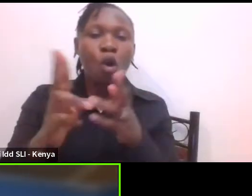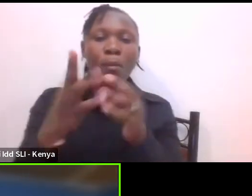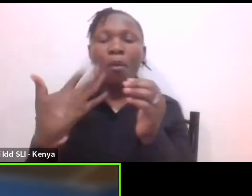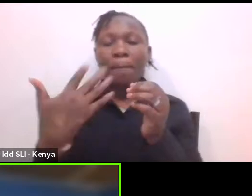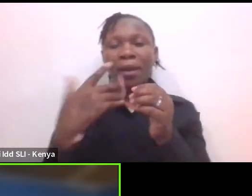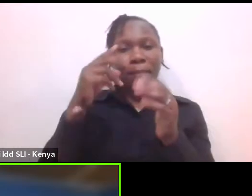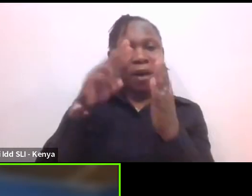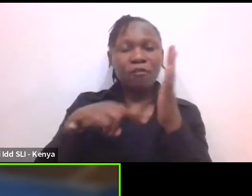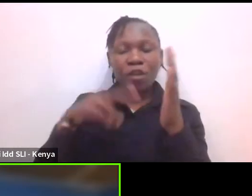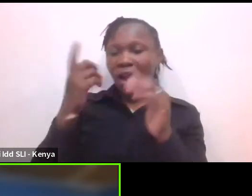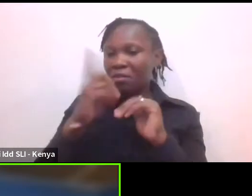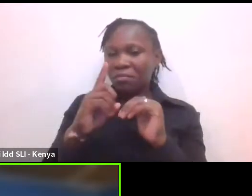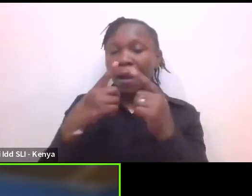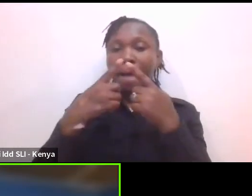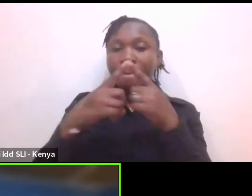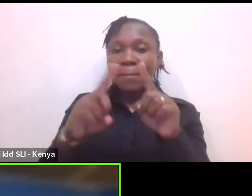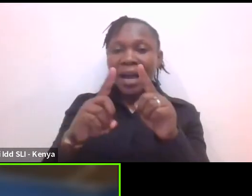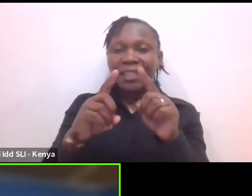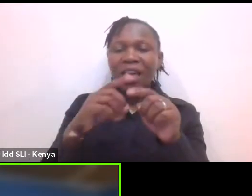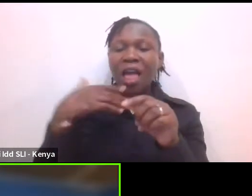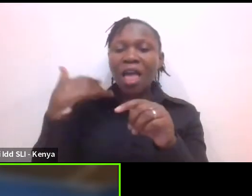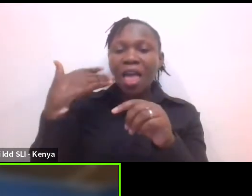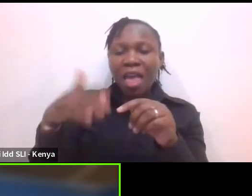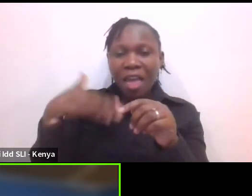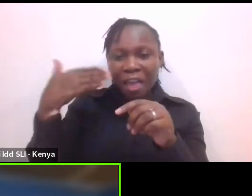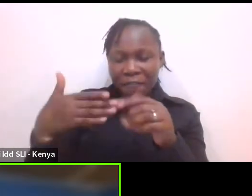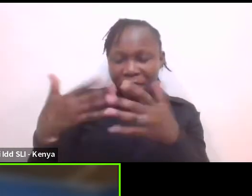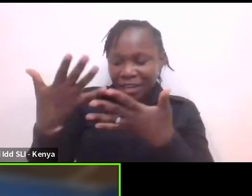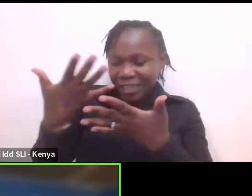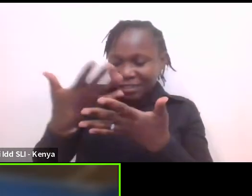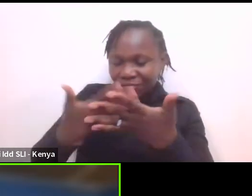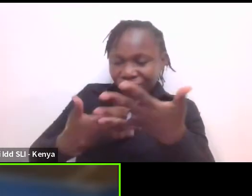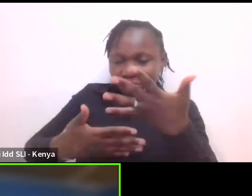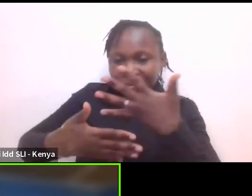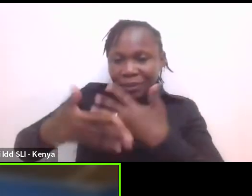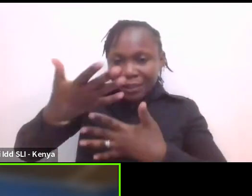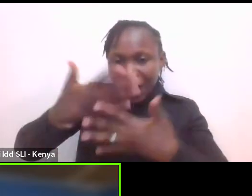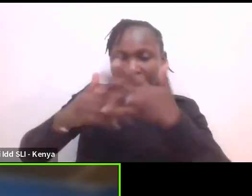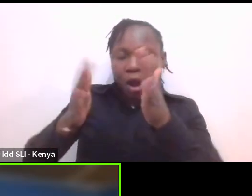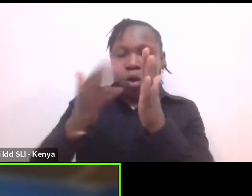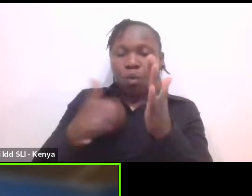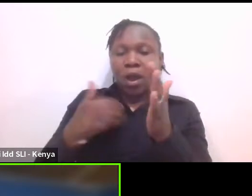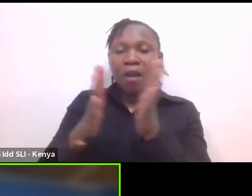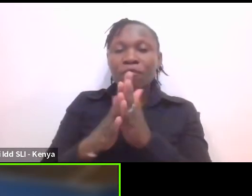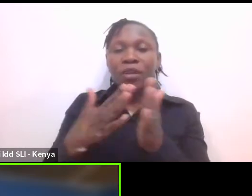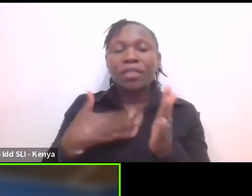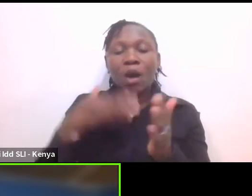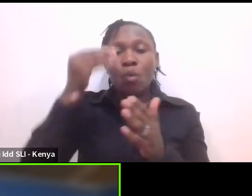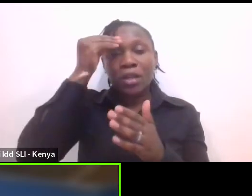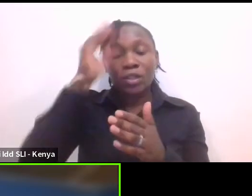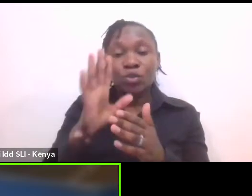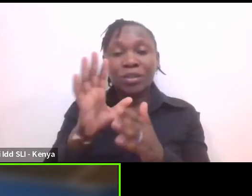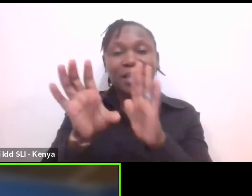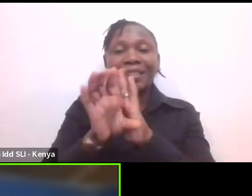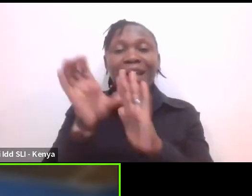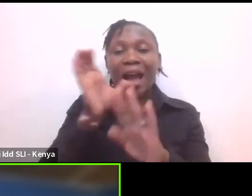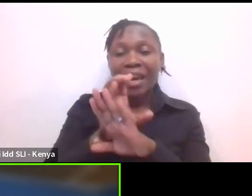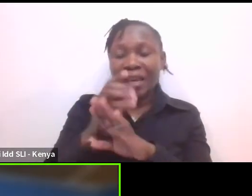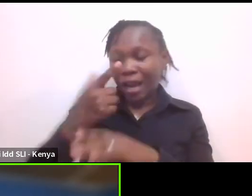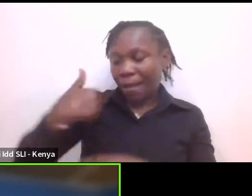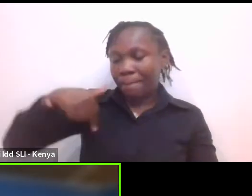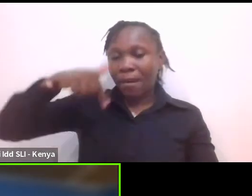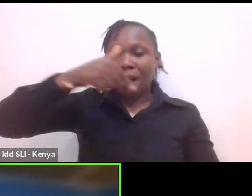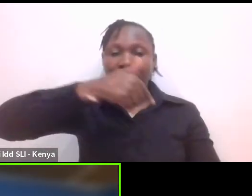but it's every single interaction we have with our students. Our curriculum is us, and our curriculum